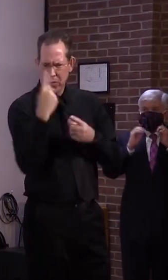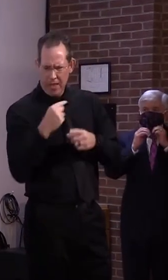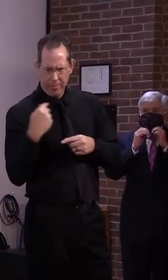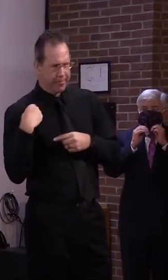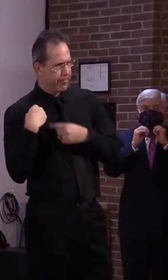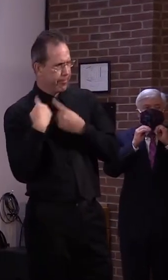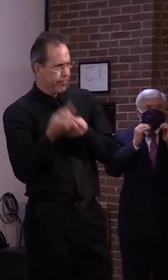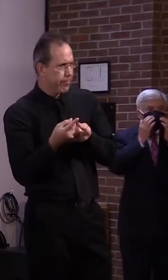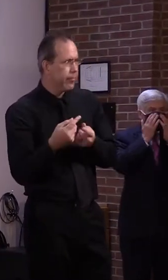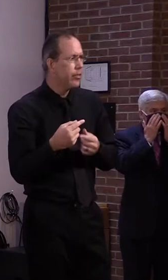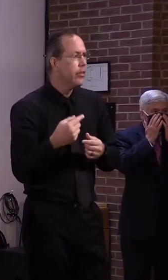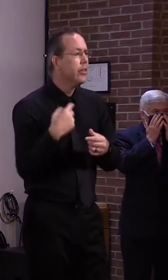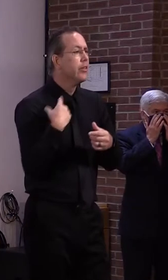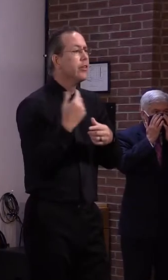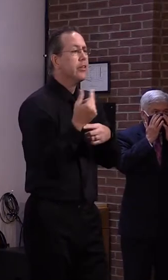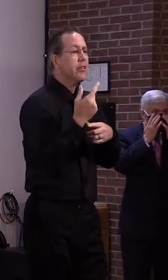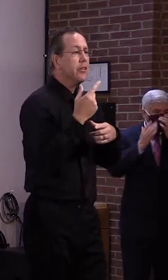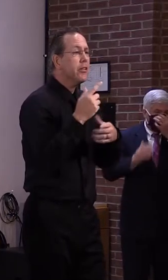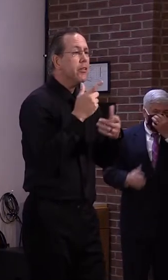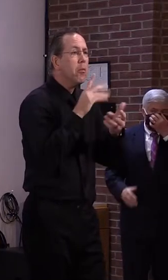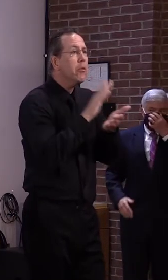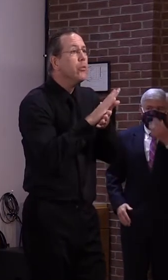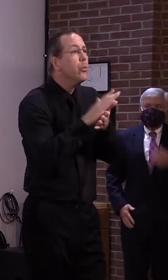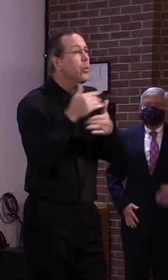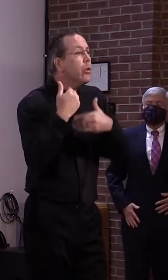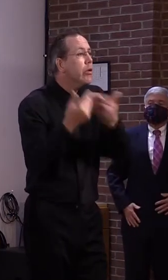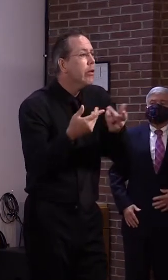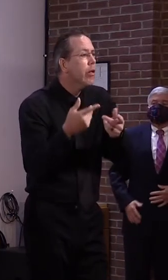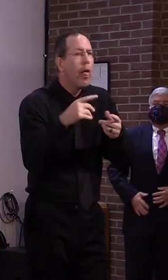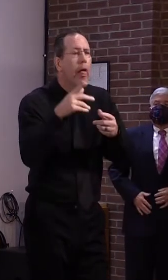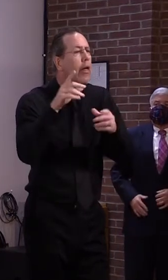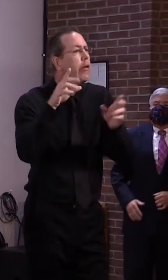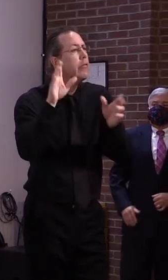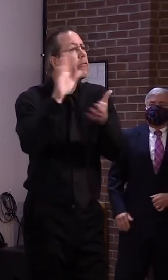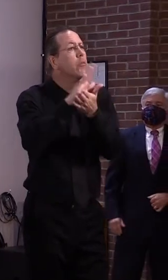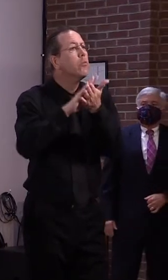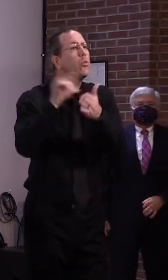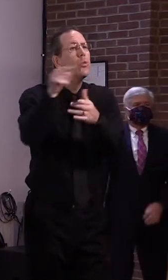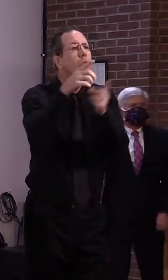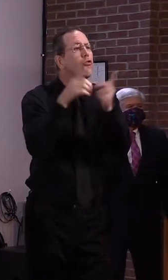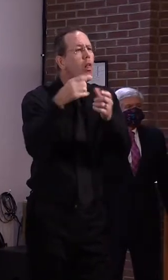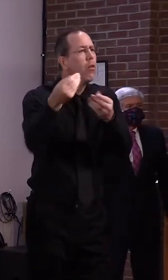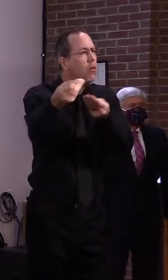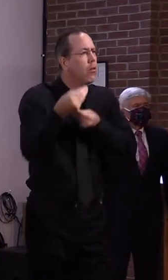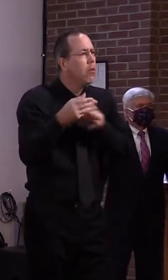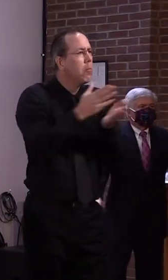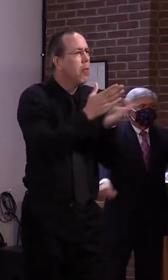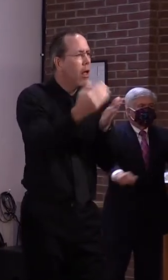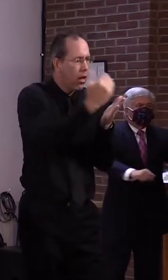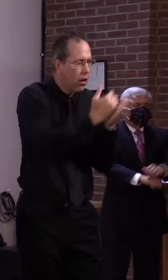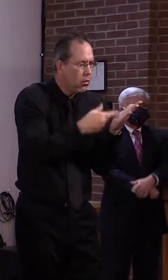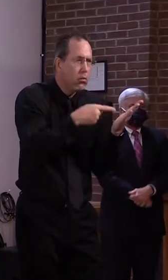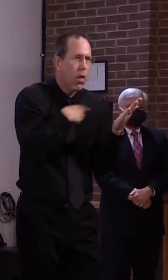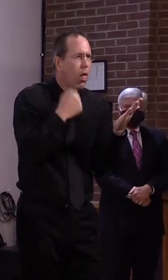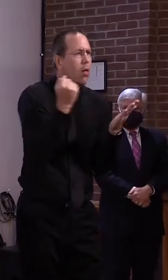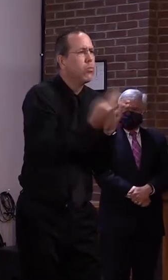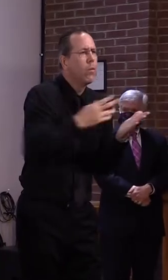hadn't finalized the reopening plans. And many who came out early with the reopening plans were revising them somewhere around the first week of